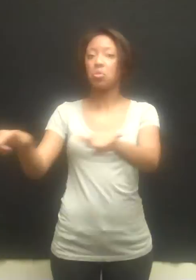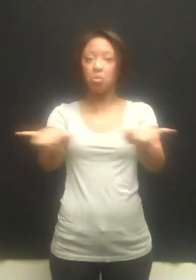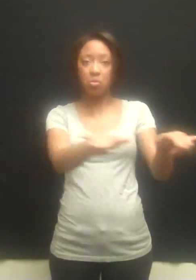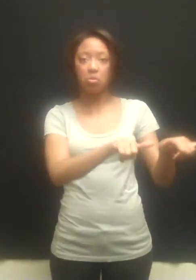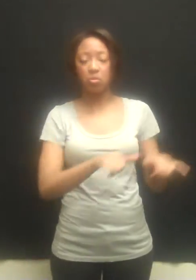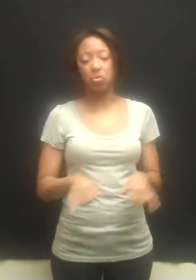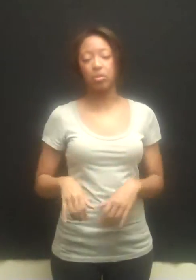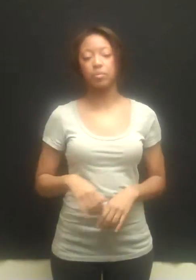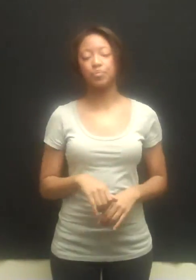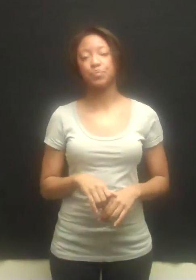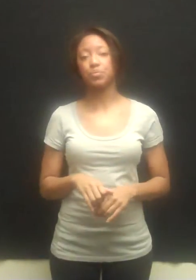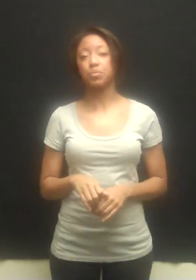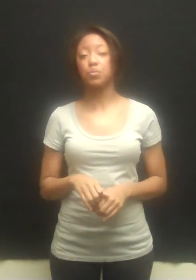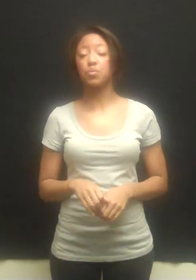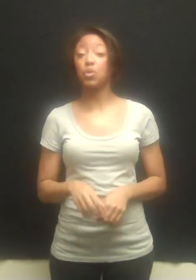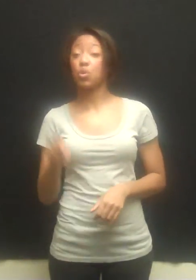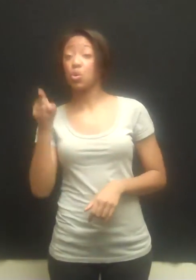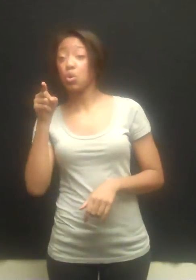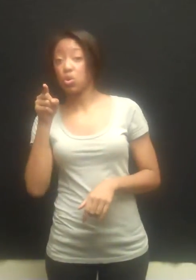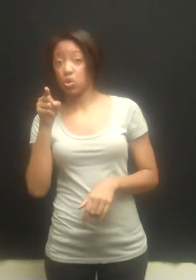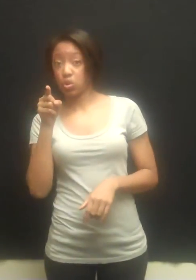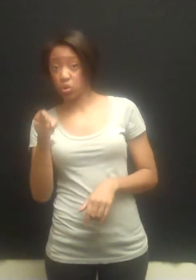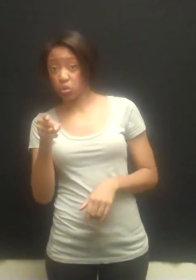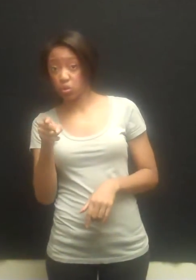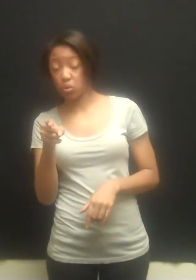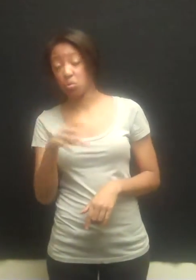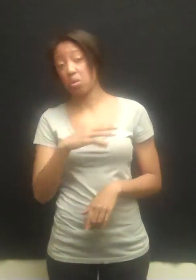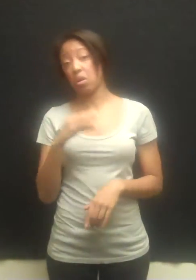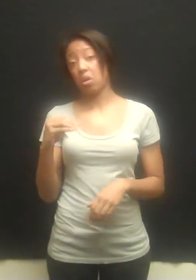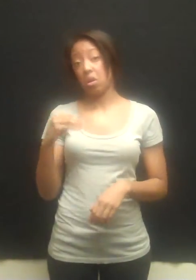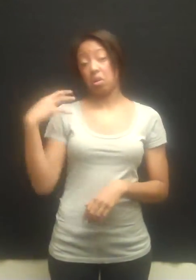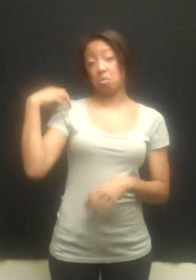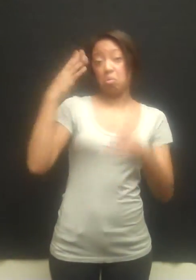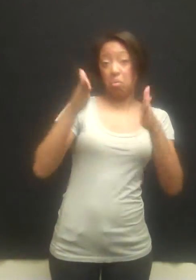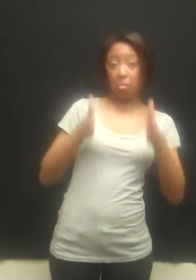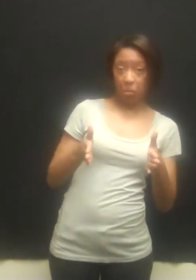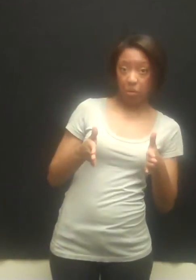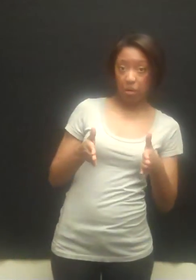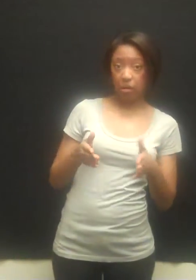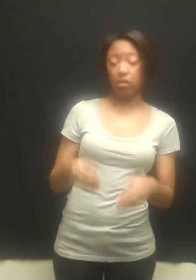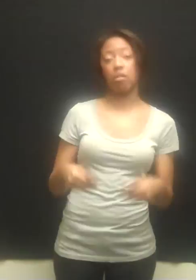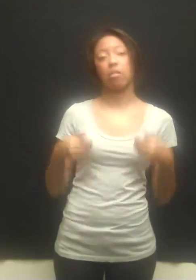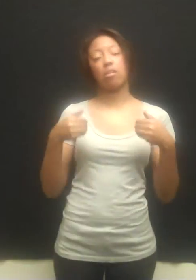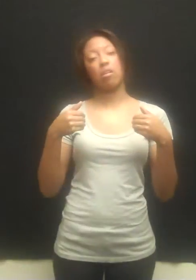Both you and your employer have responsibilities for ensuring this equal access.